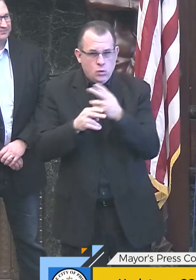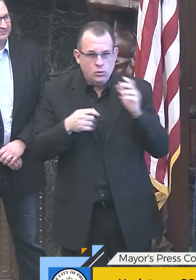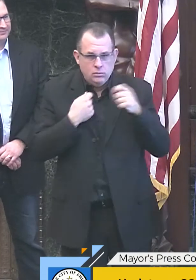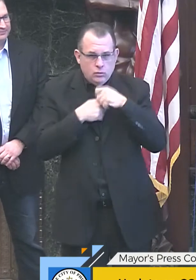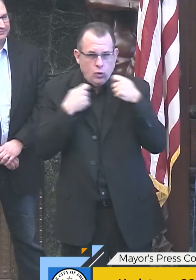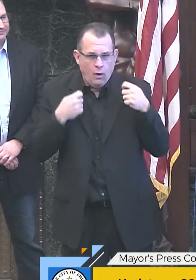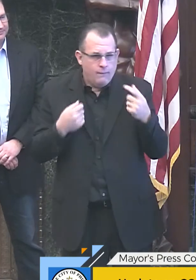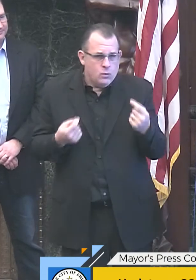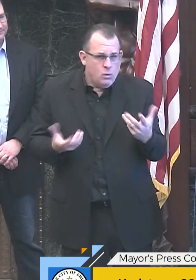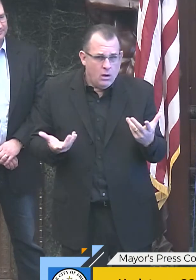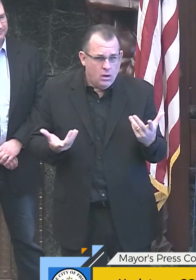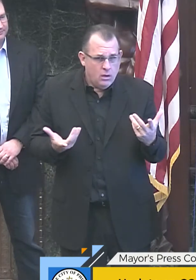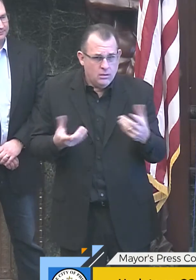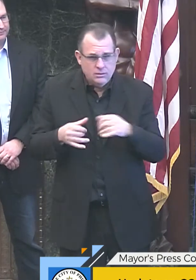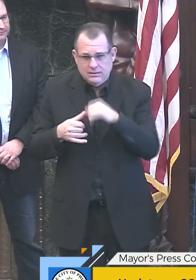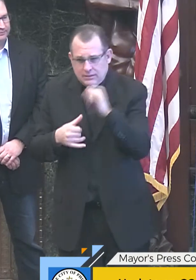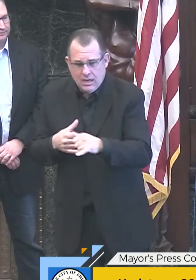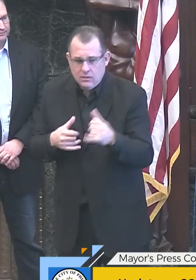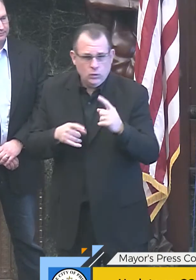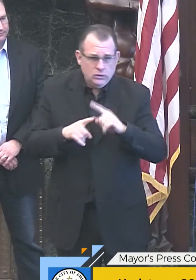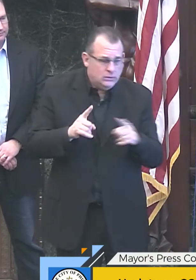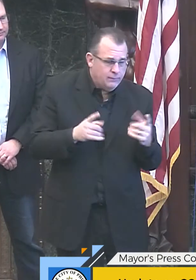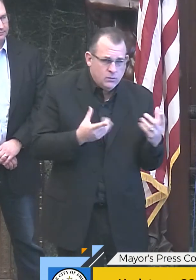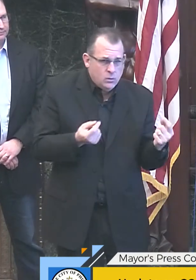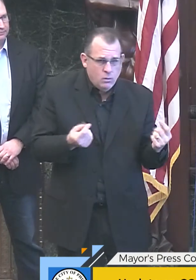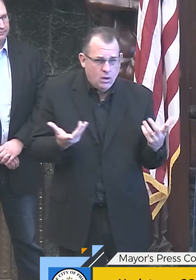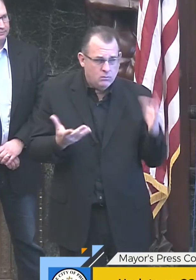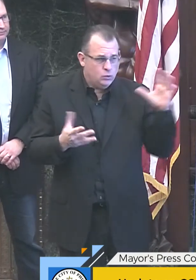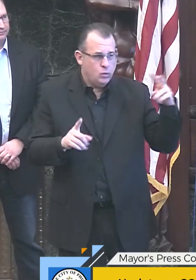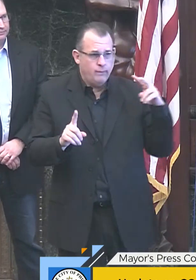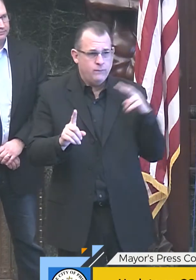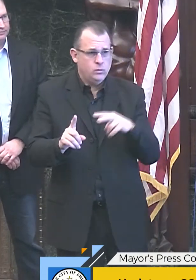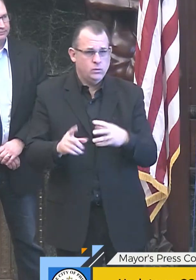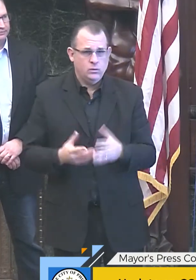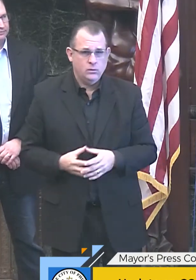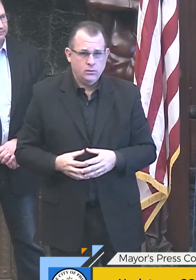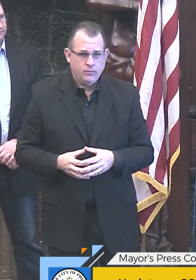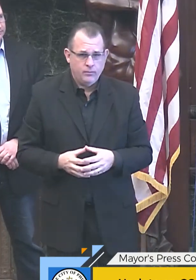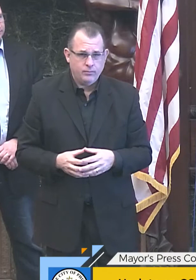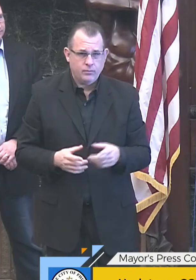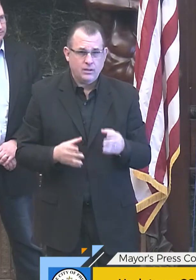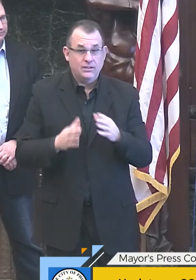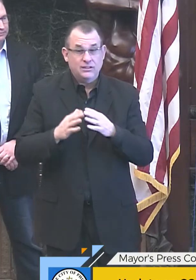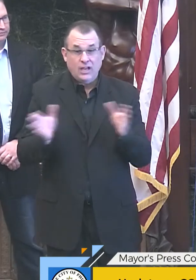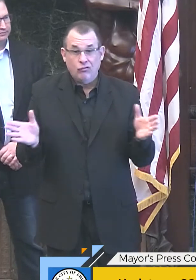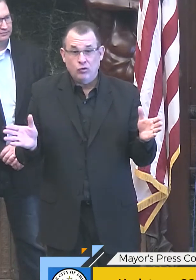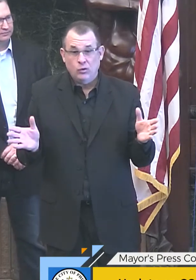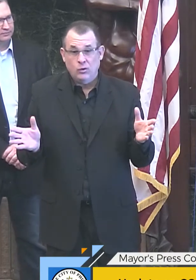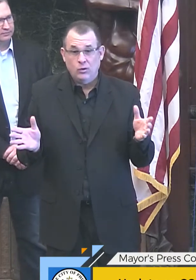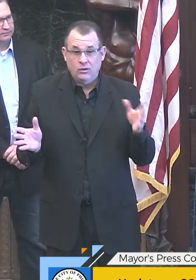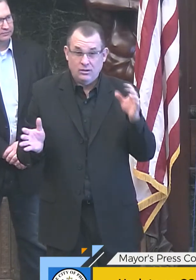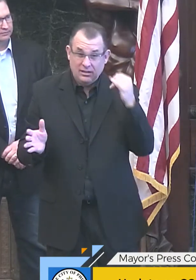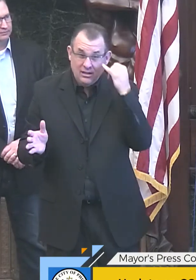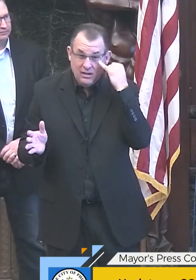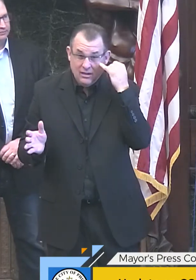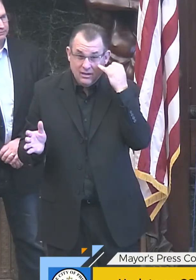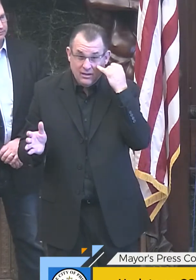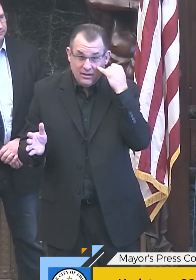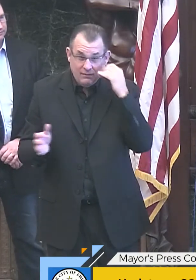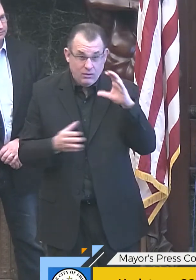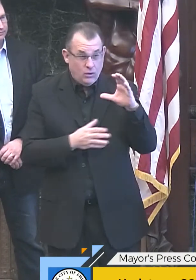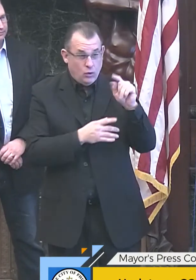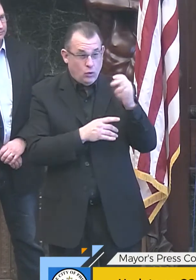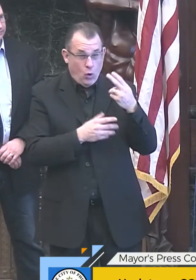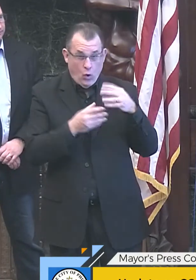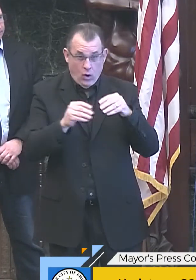they the same, different? What's your opinion? In general, the tighter the weave, the smaller the holes in the fabric,